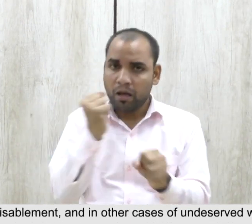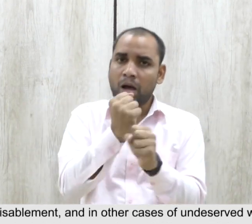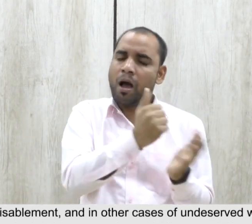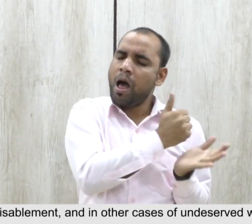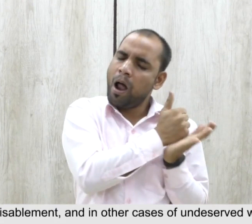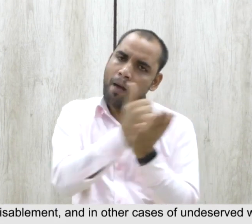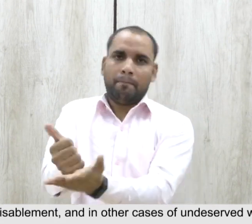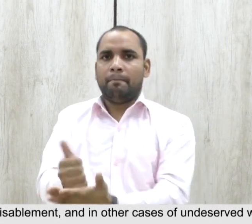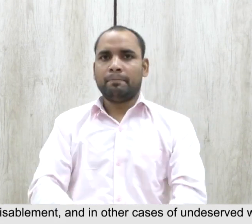want.